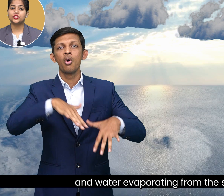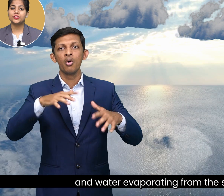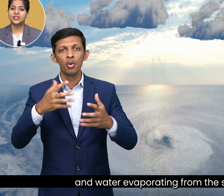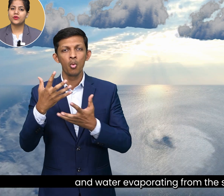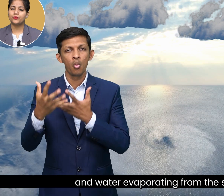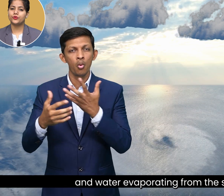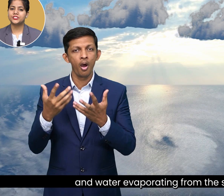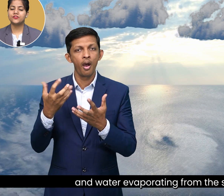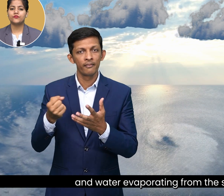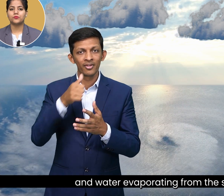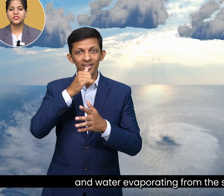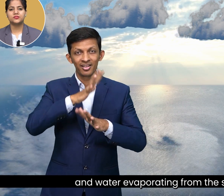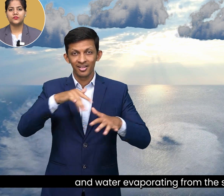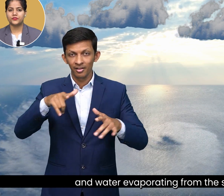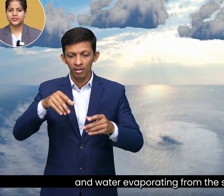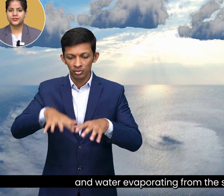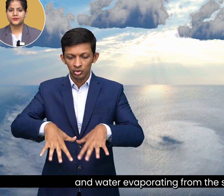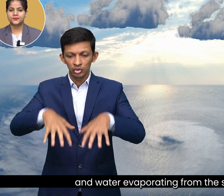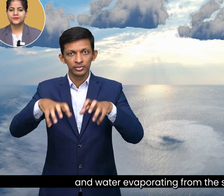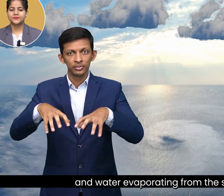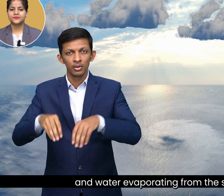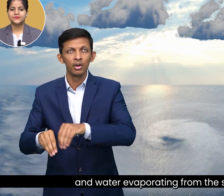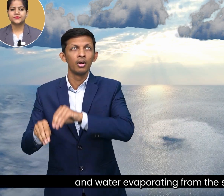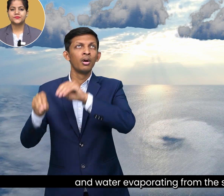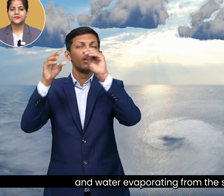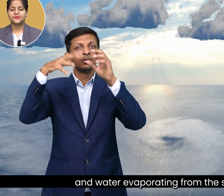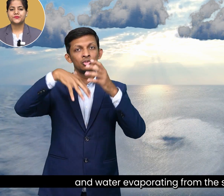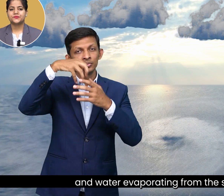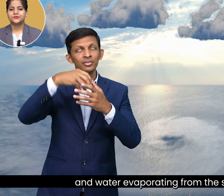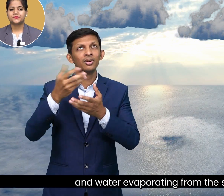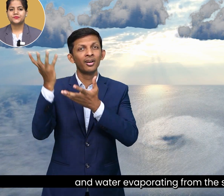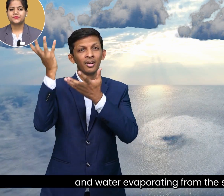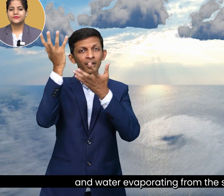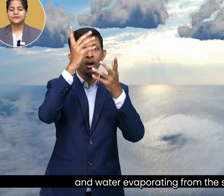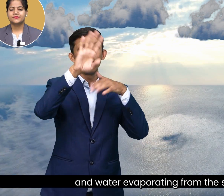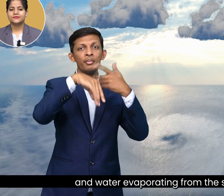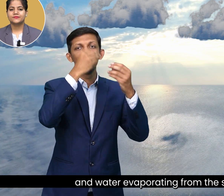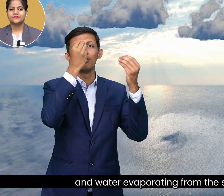and water evaporating from the surface.